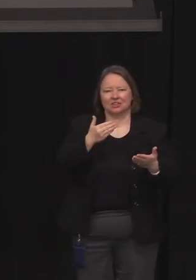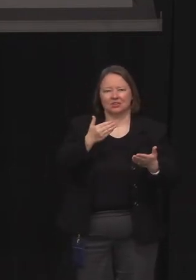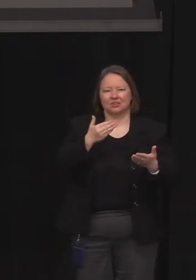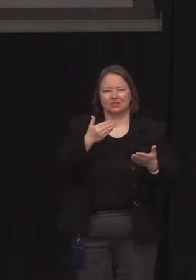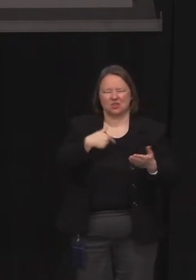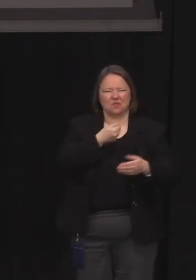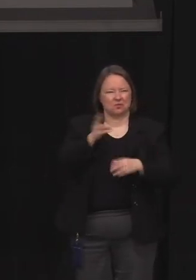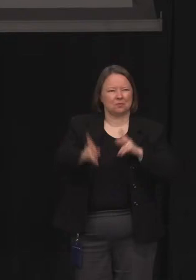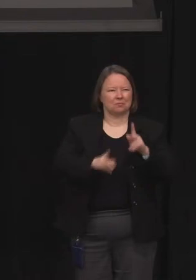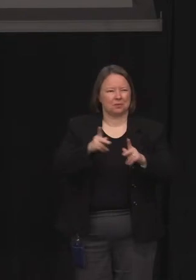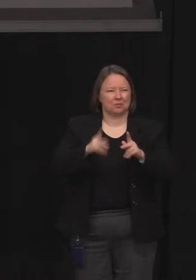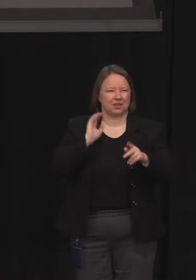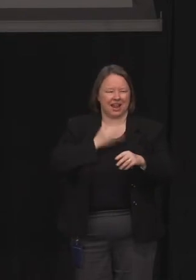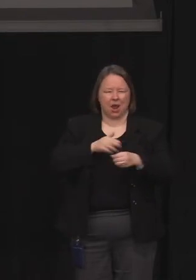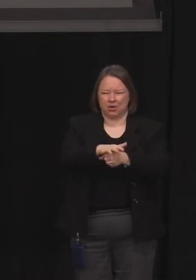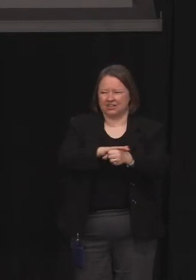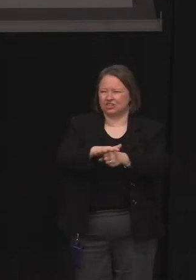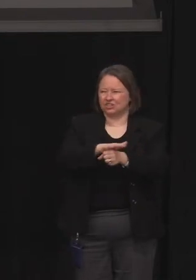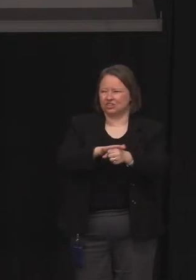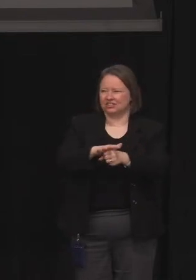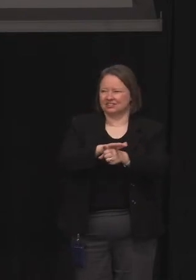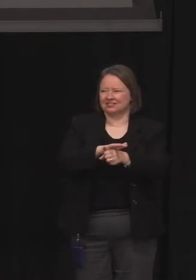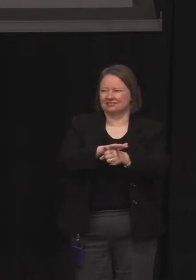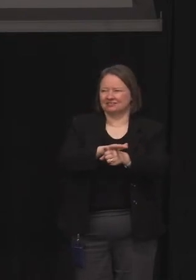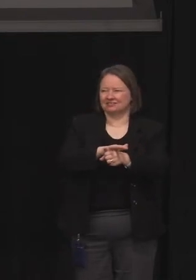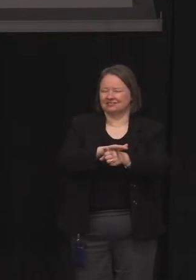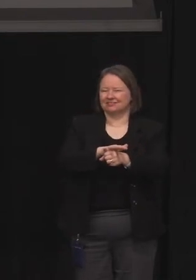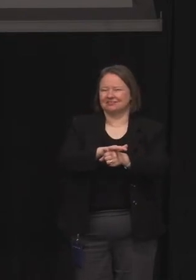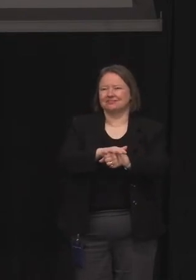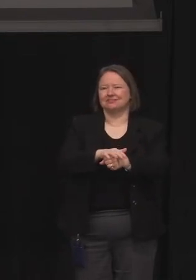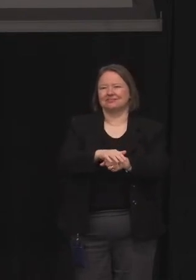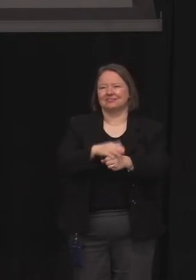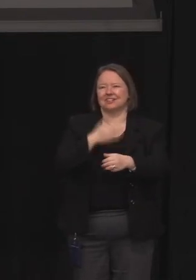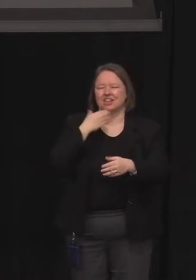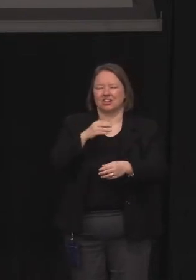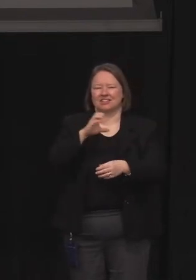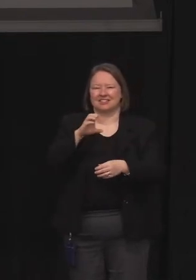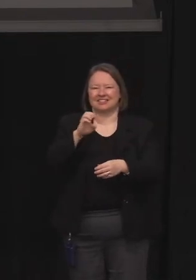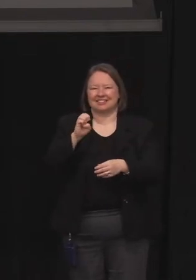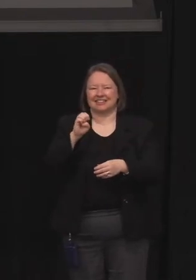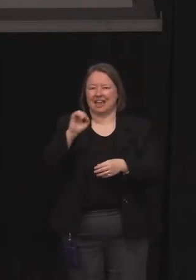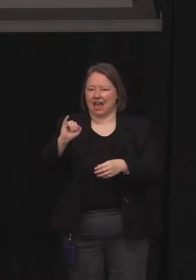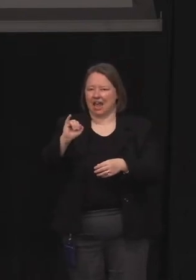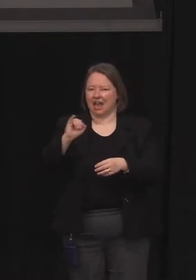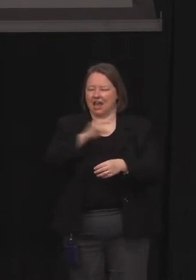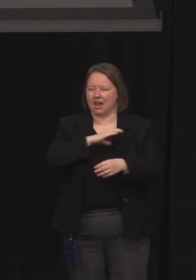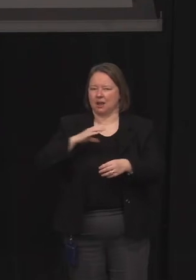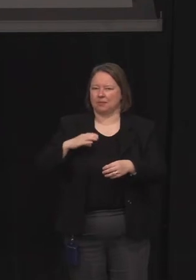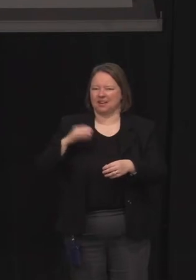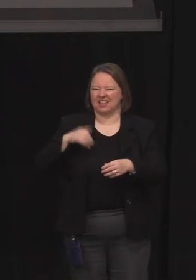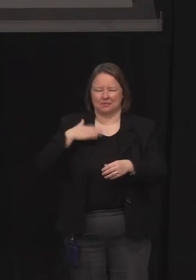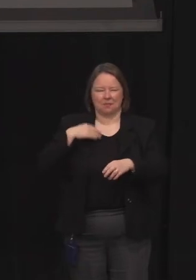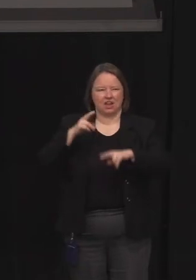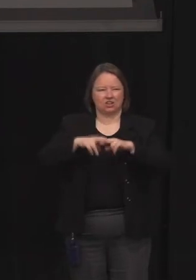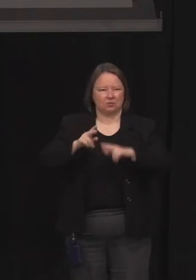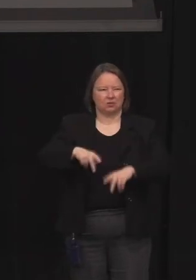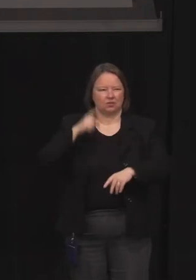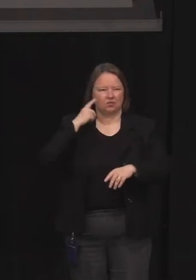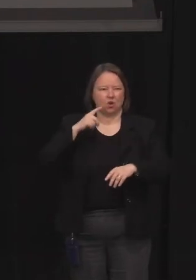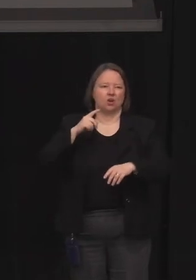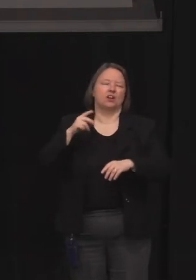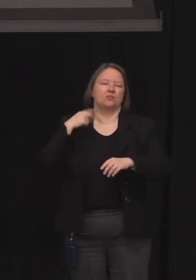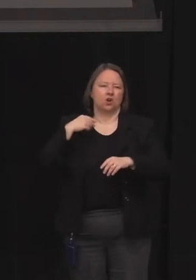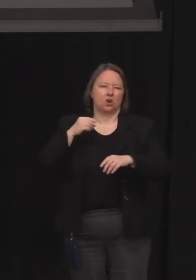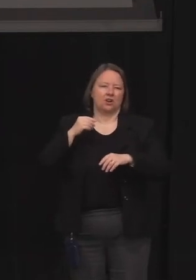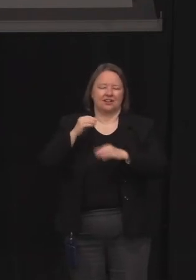to a couple people in our district. To my CEI committee. So my CEI is my chairs for equity and inclusion.